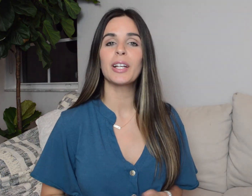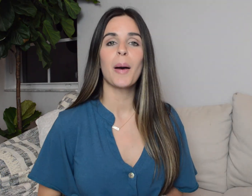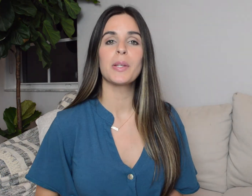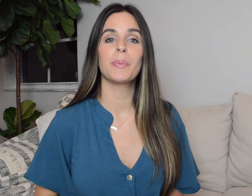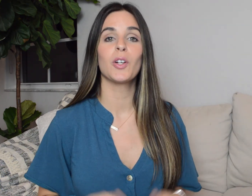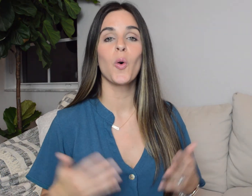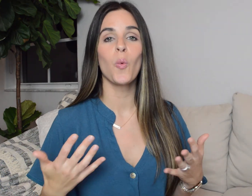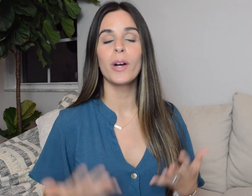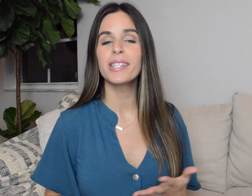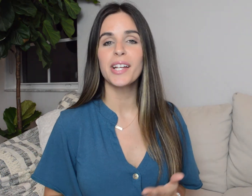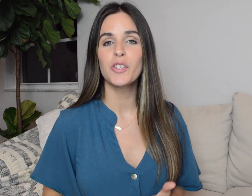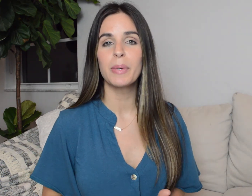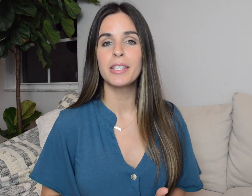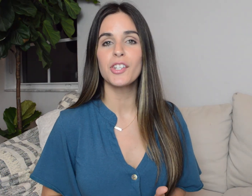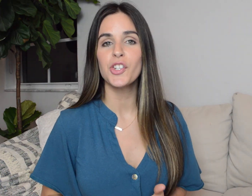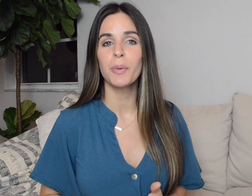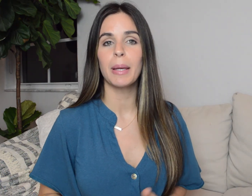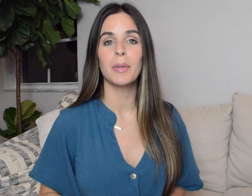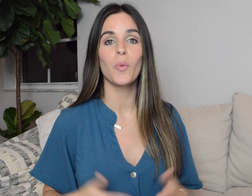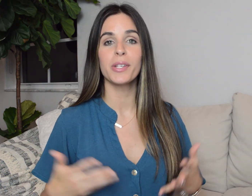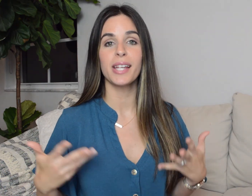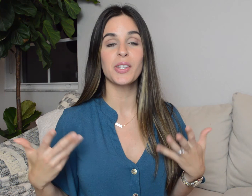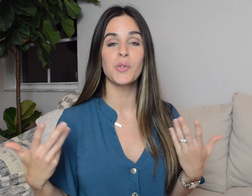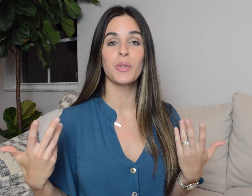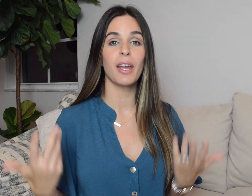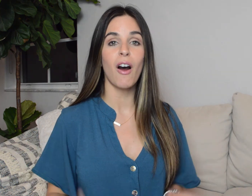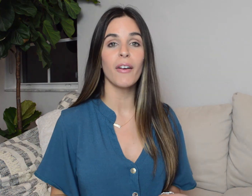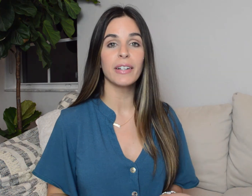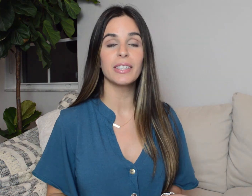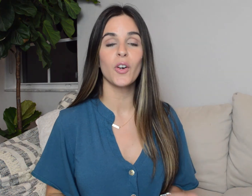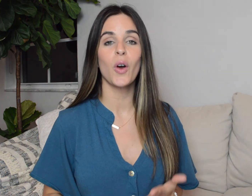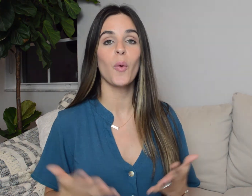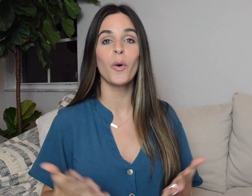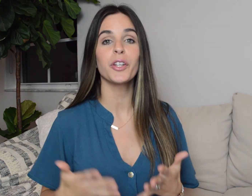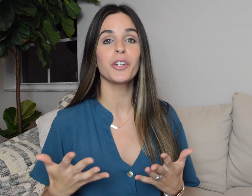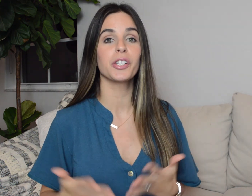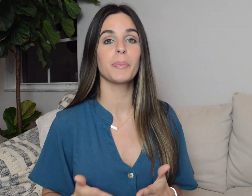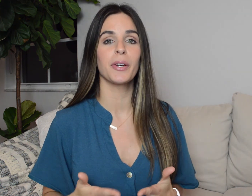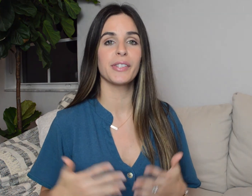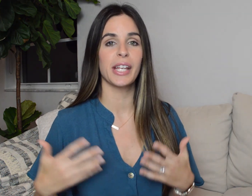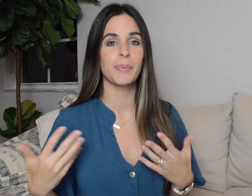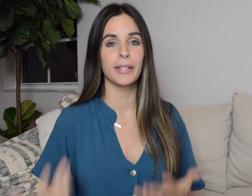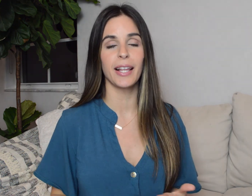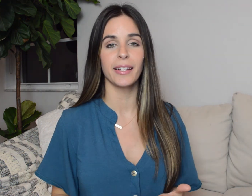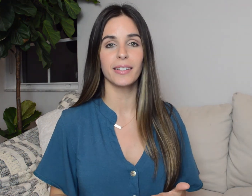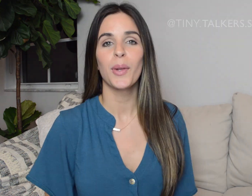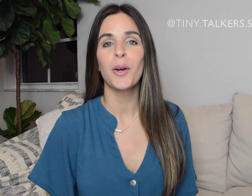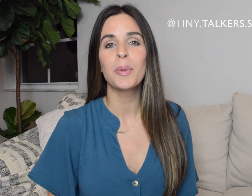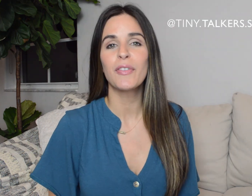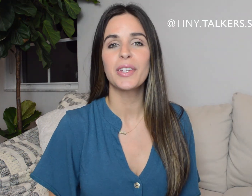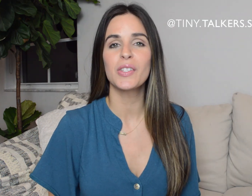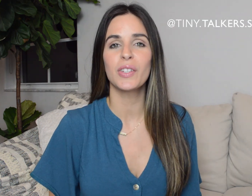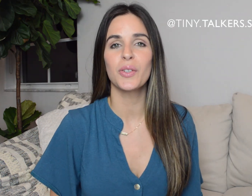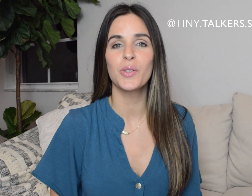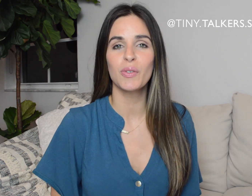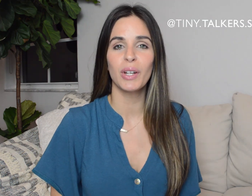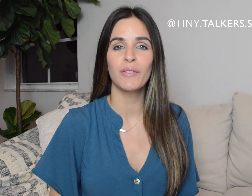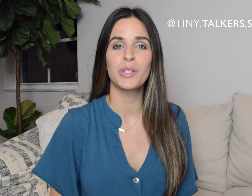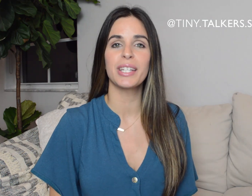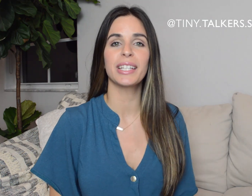comments below what signs you've been teaching your baby, what signs do they already know, and what your experience has been like. Well, I hope you found this video useful. If you did, hit